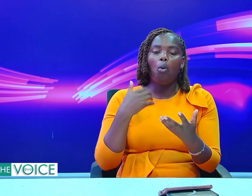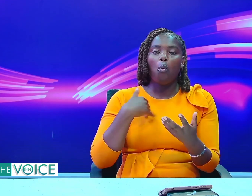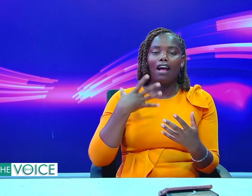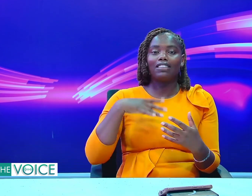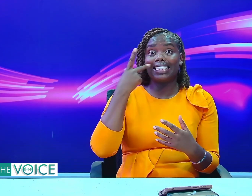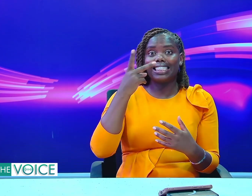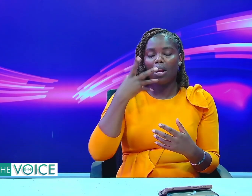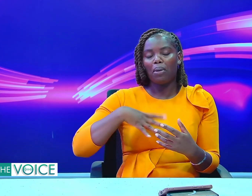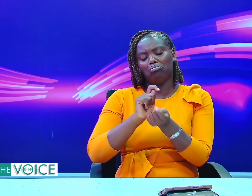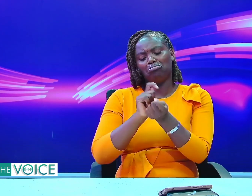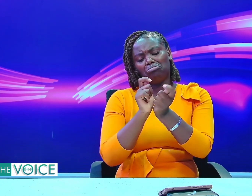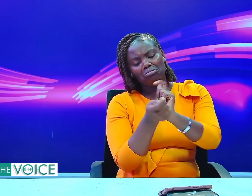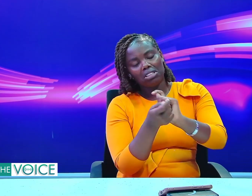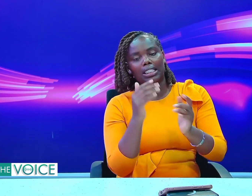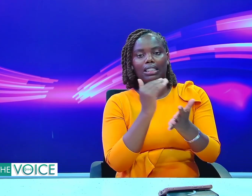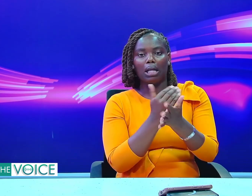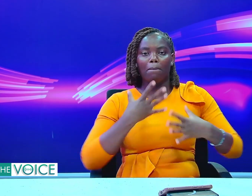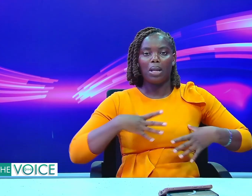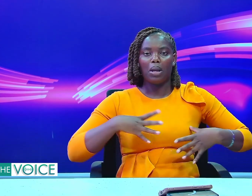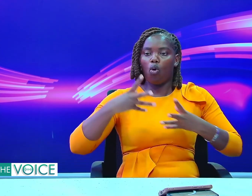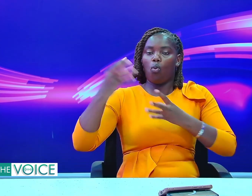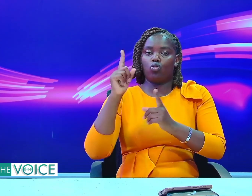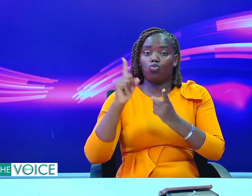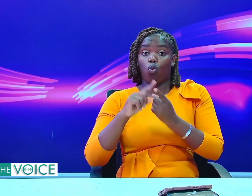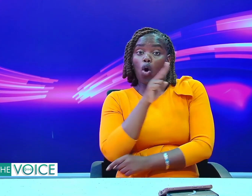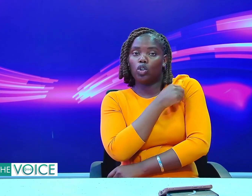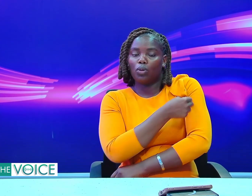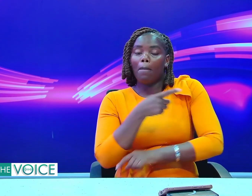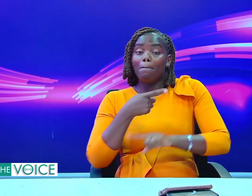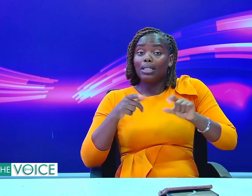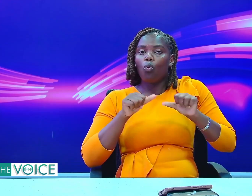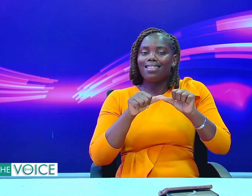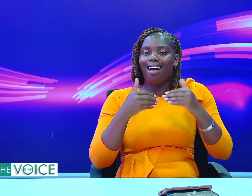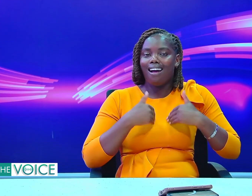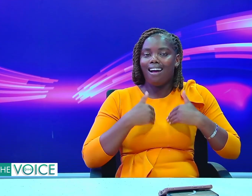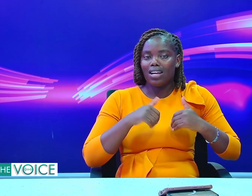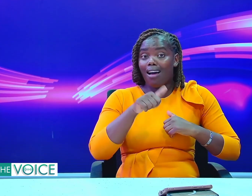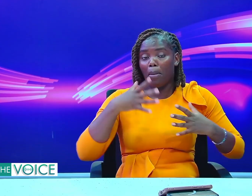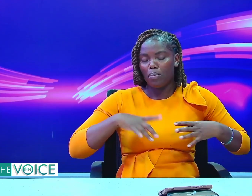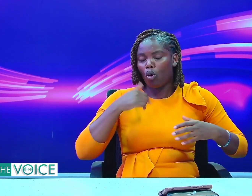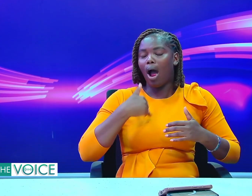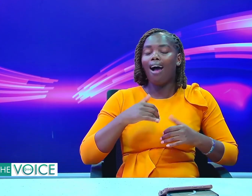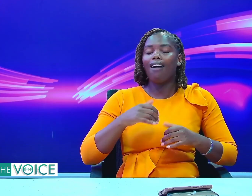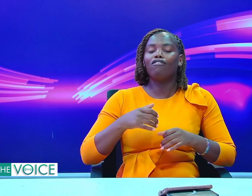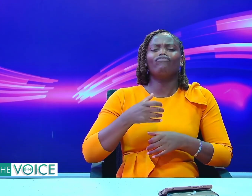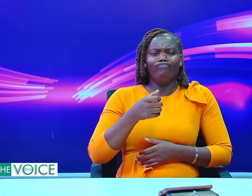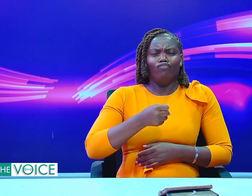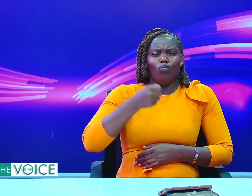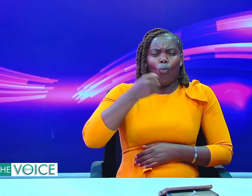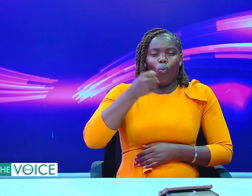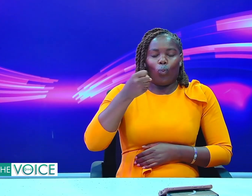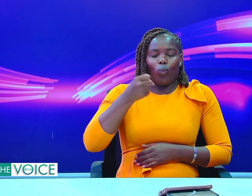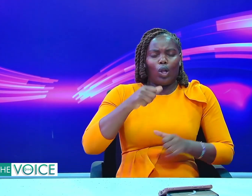it's a generational event, but right now it's changed. And right now there are other people who opt not to do the